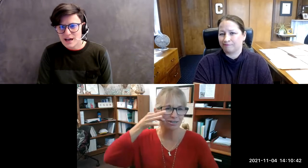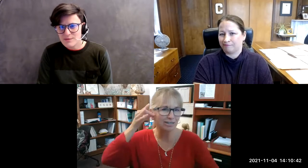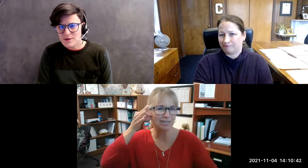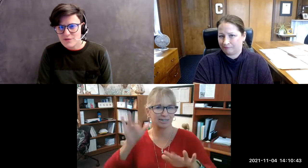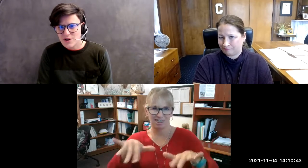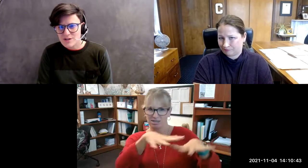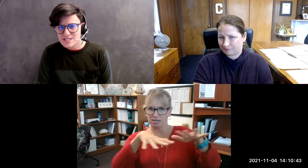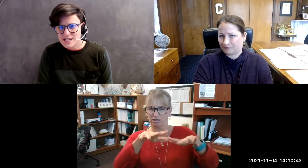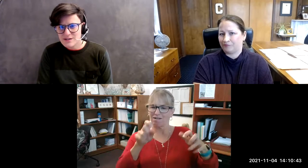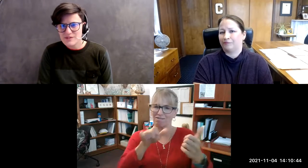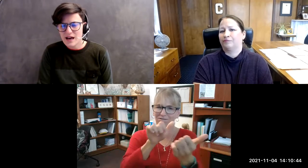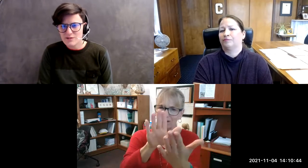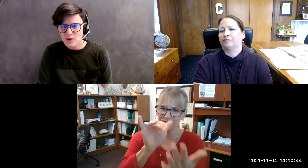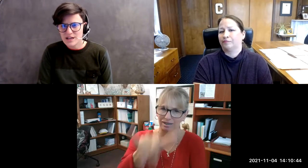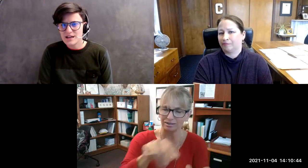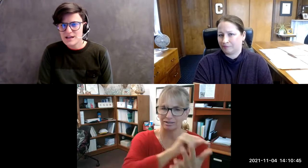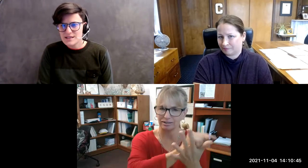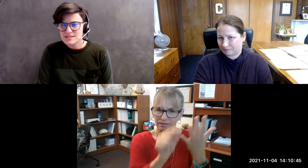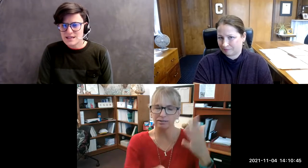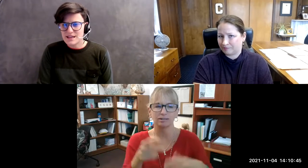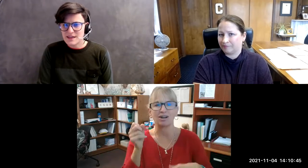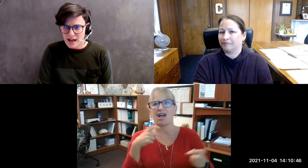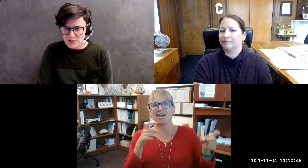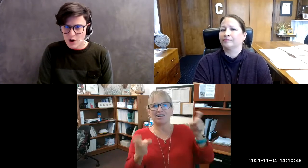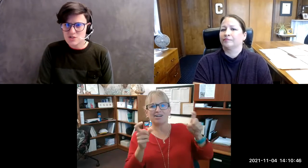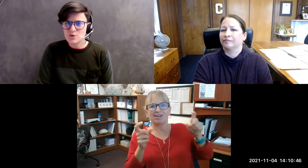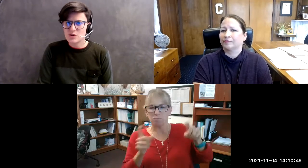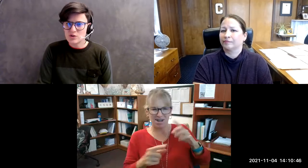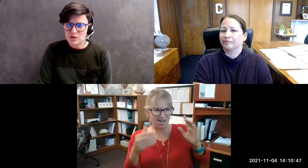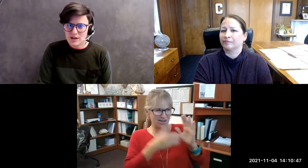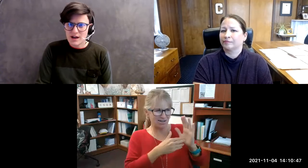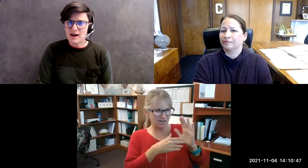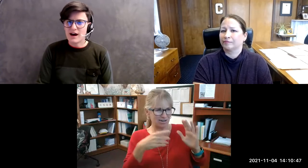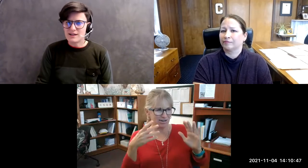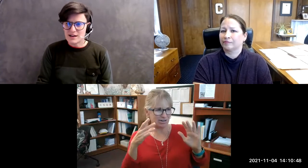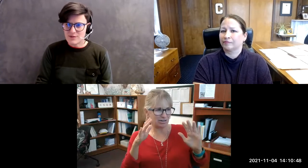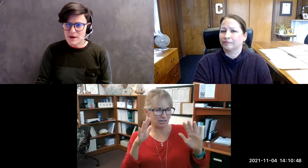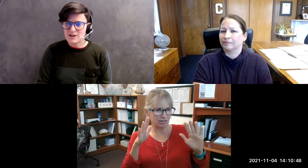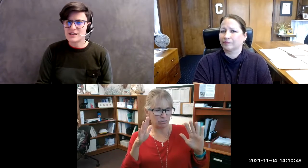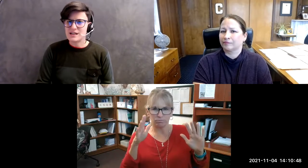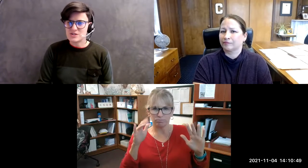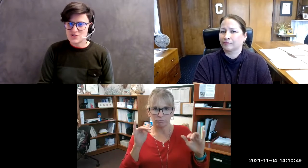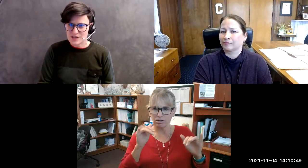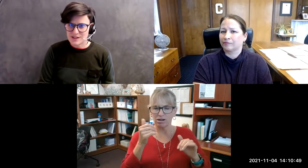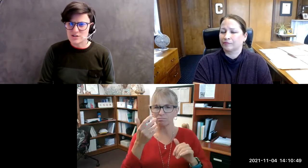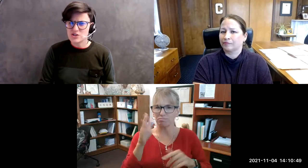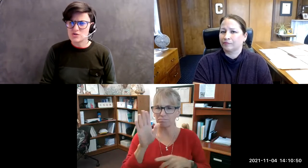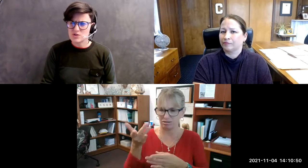up for the state of California said that they have to also include Native American history in there too. So